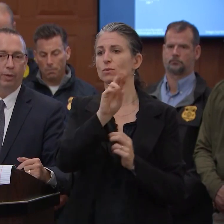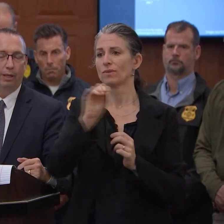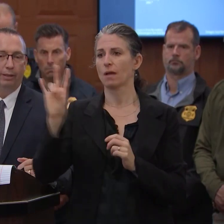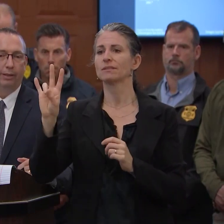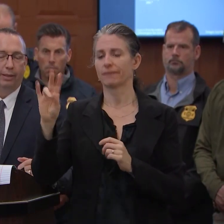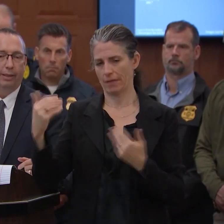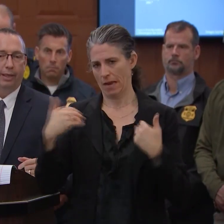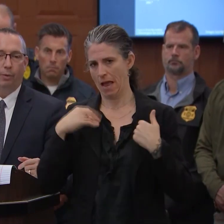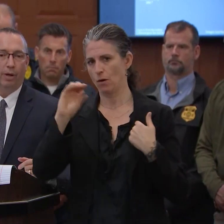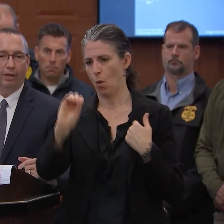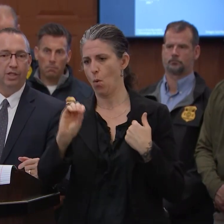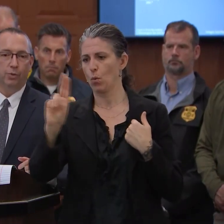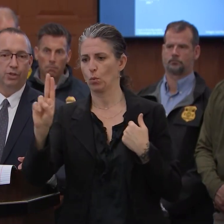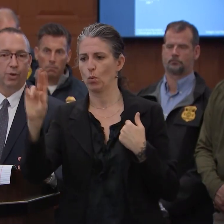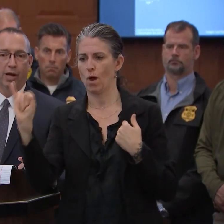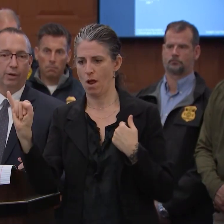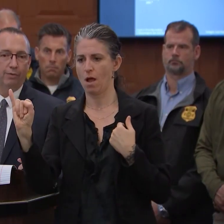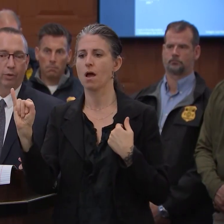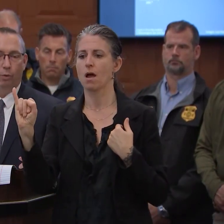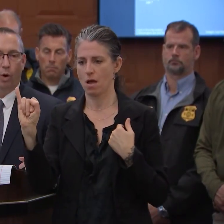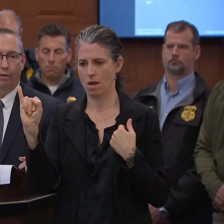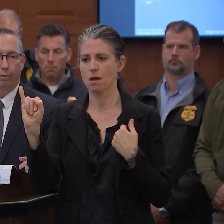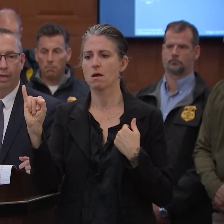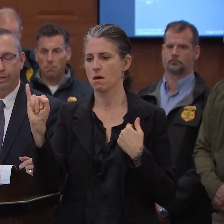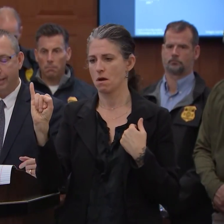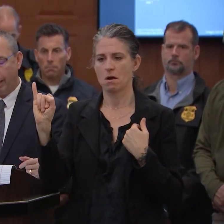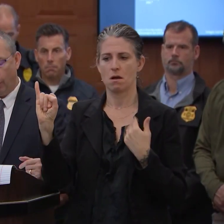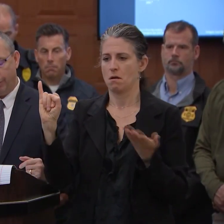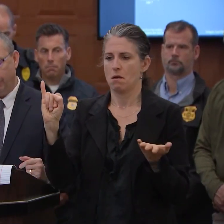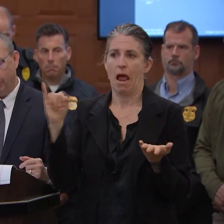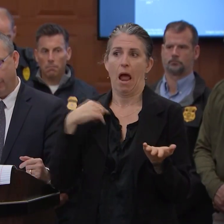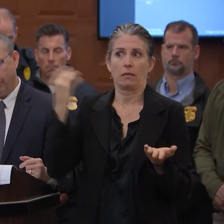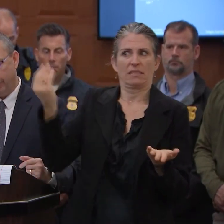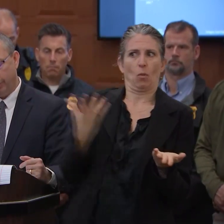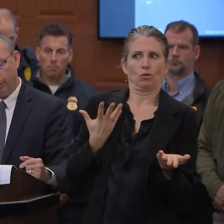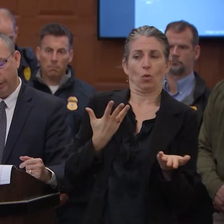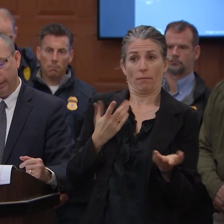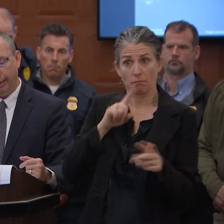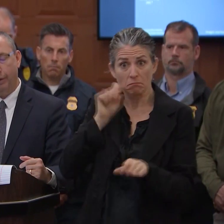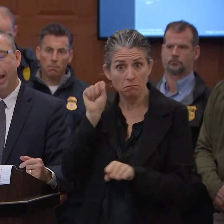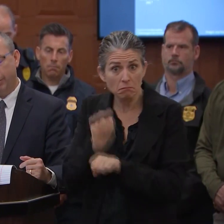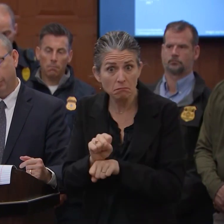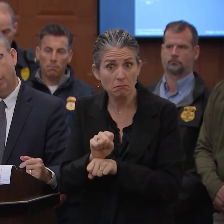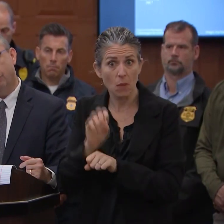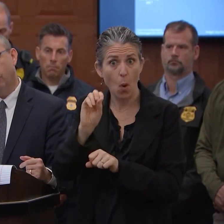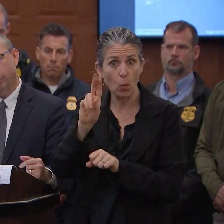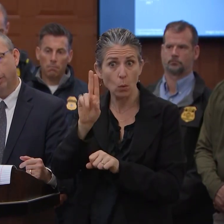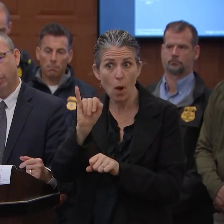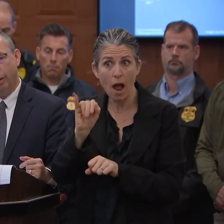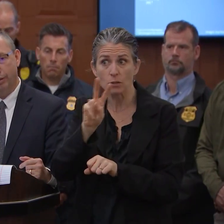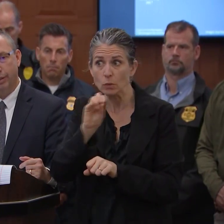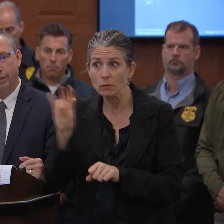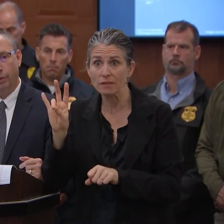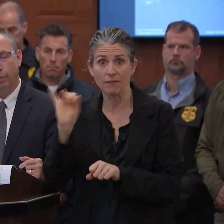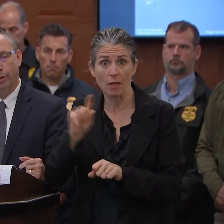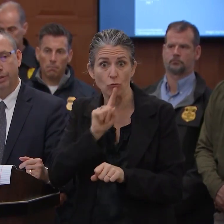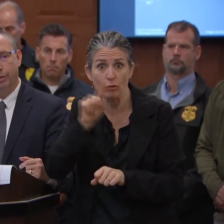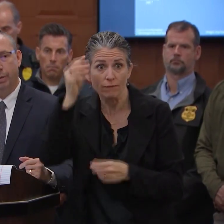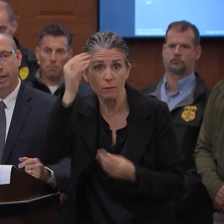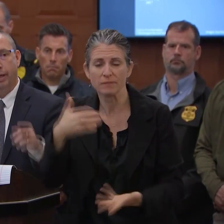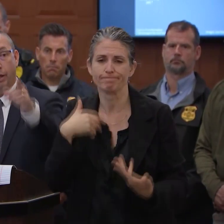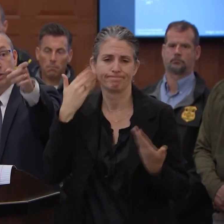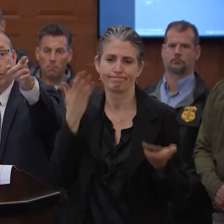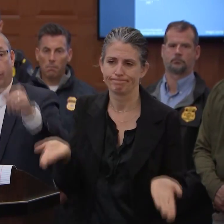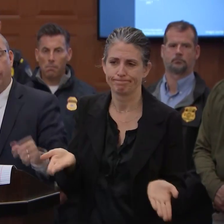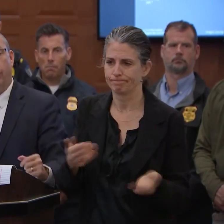want to lead you astray or give you the wrong information. And that question was reference to interaction with law enforcement as well as criminal history.